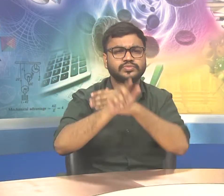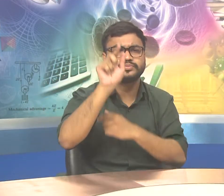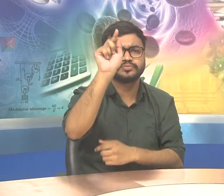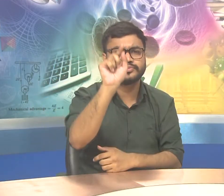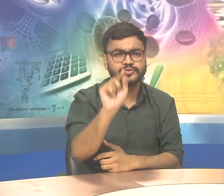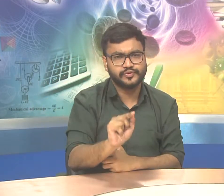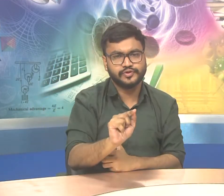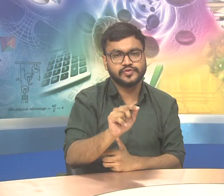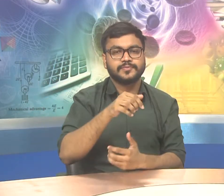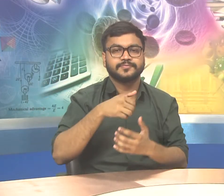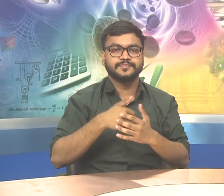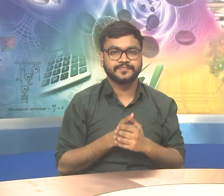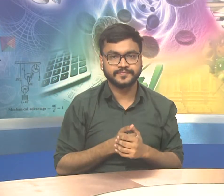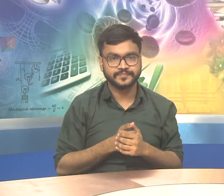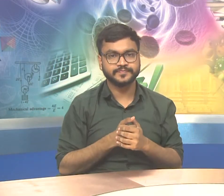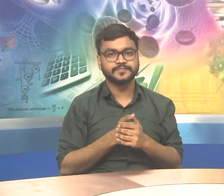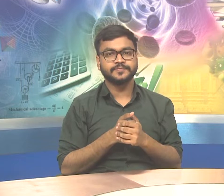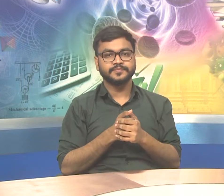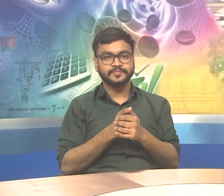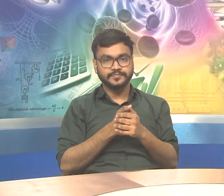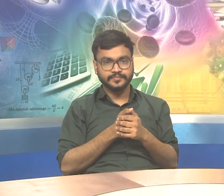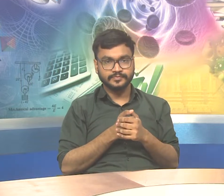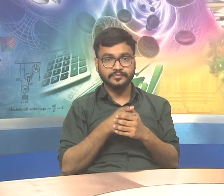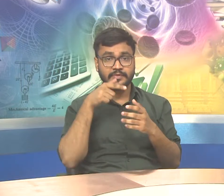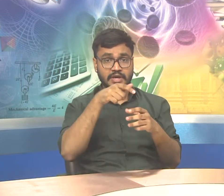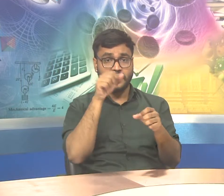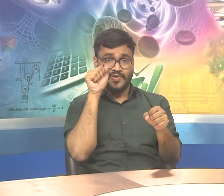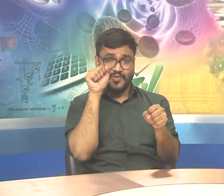let's look what we have learned so far.